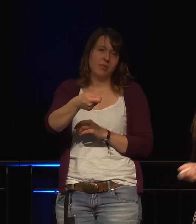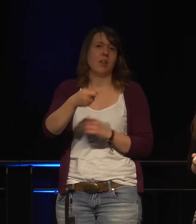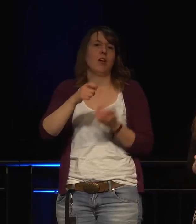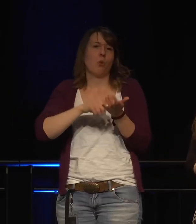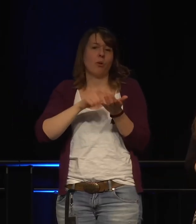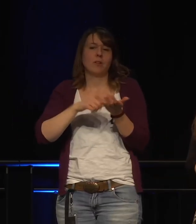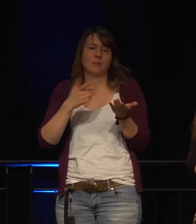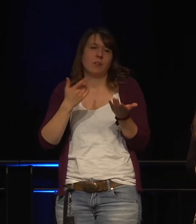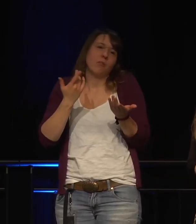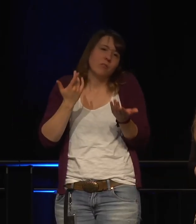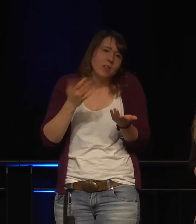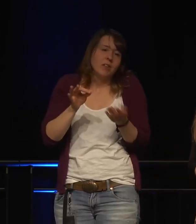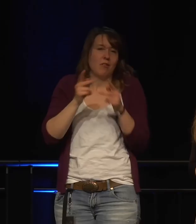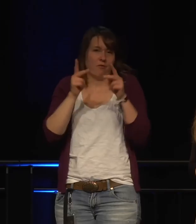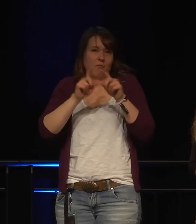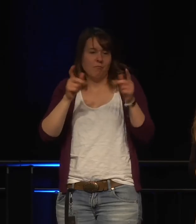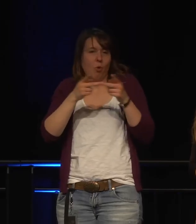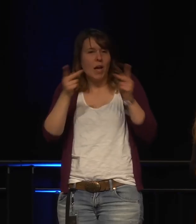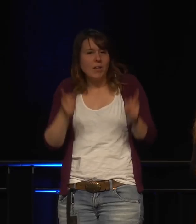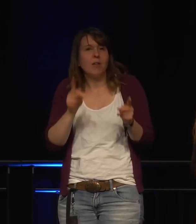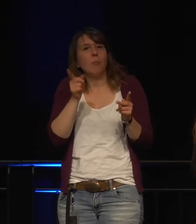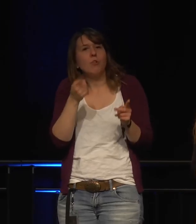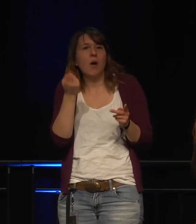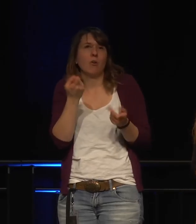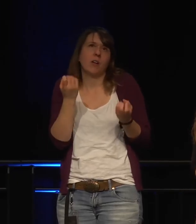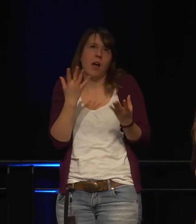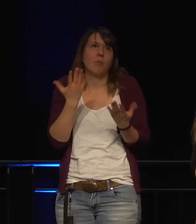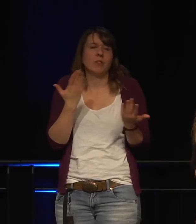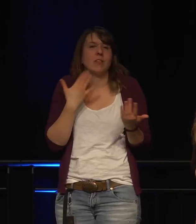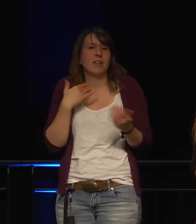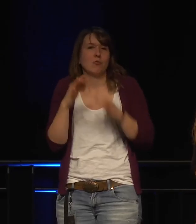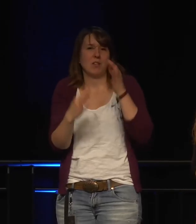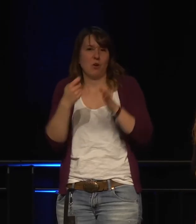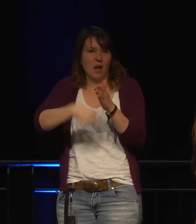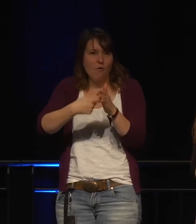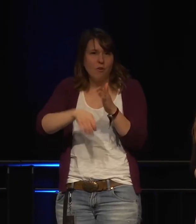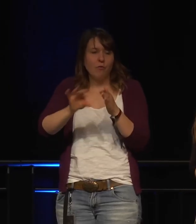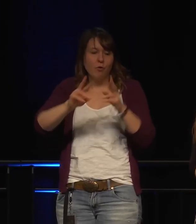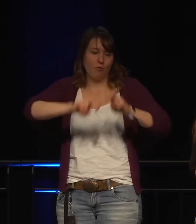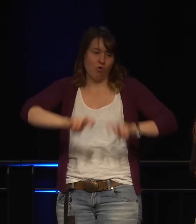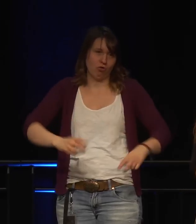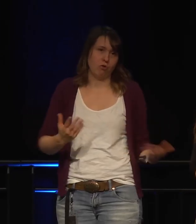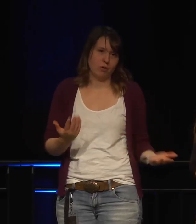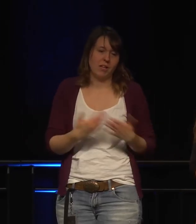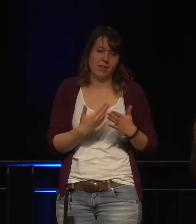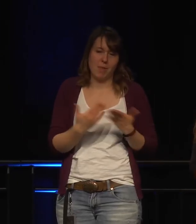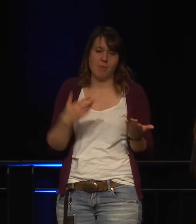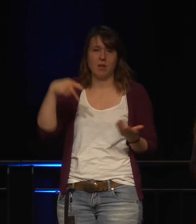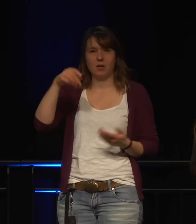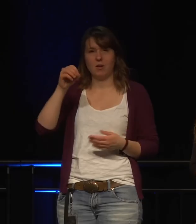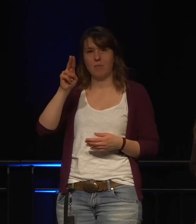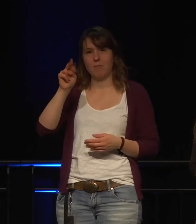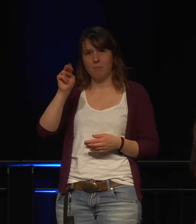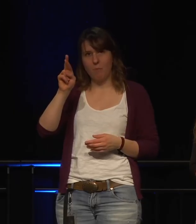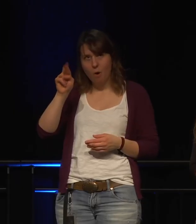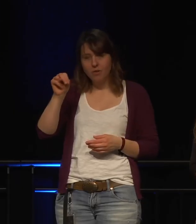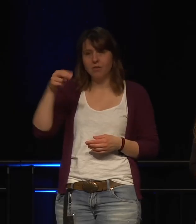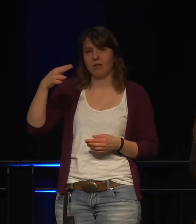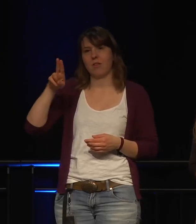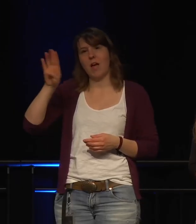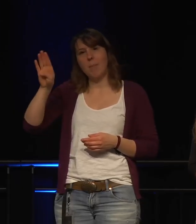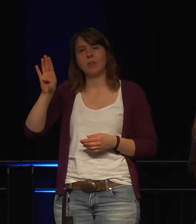which in this case means that they get money from Pornhub that they